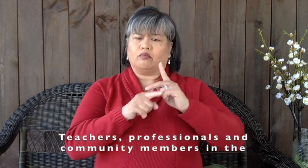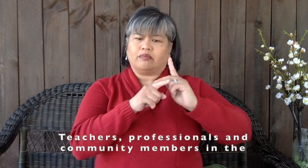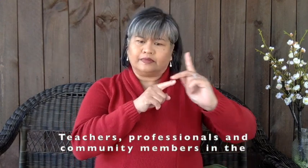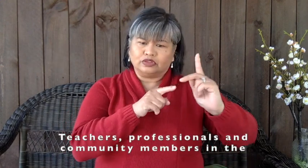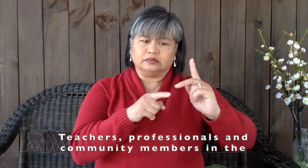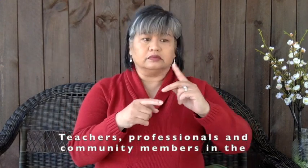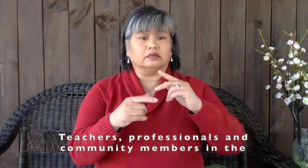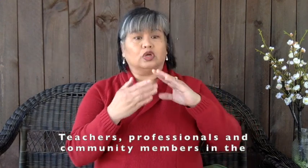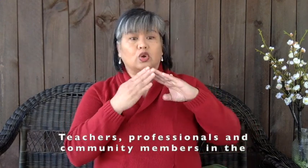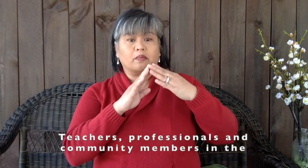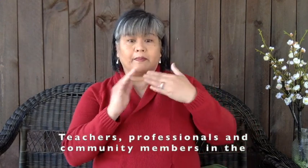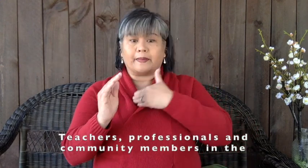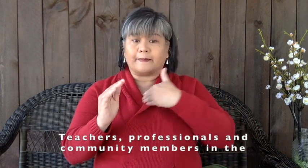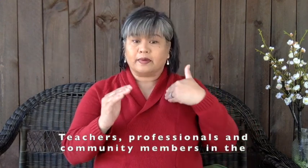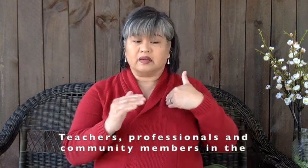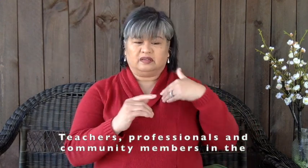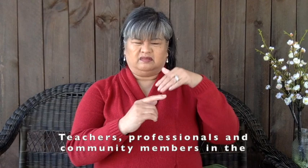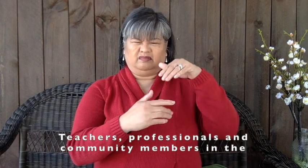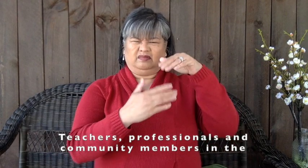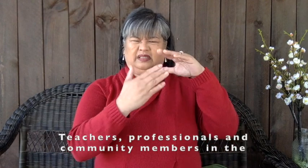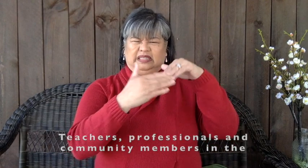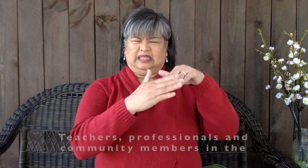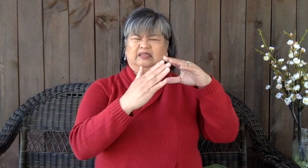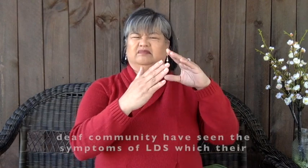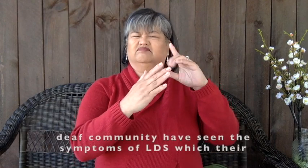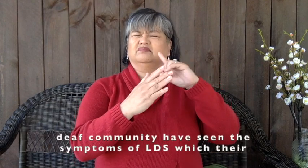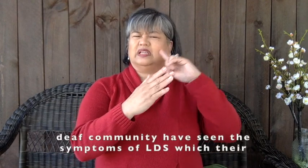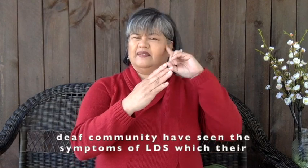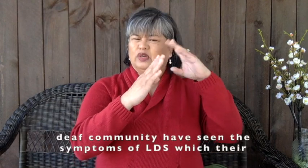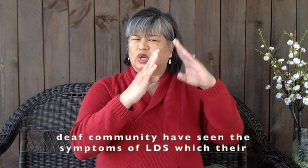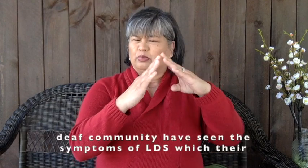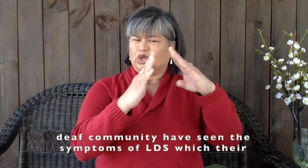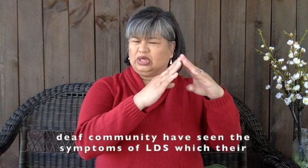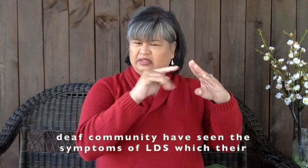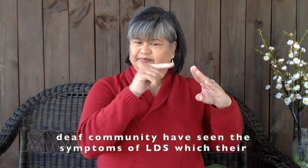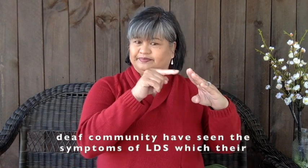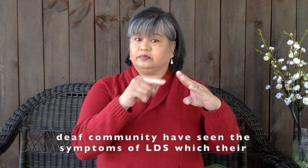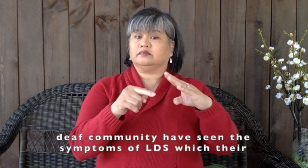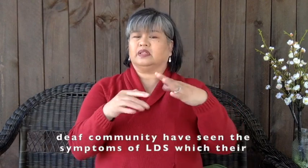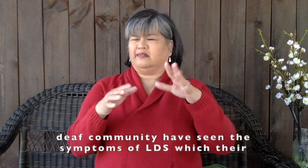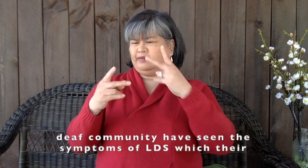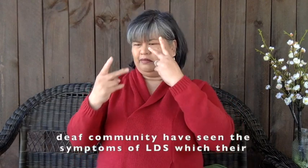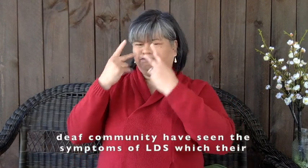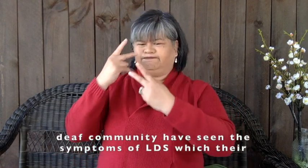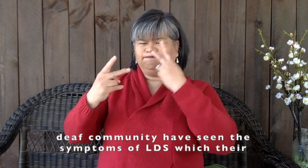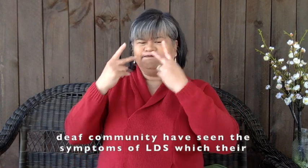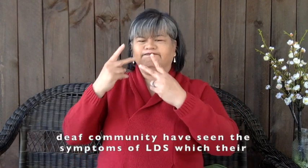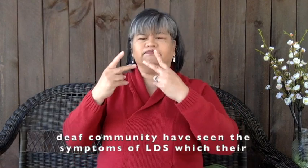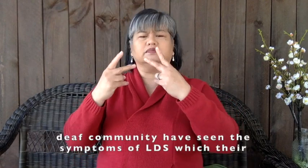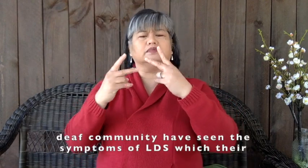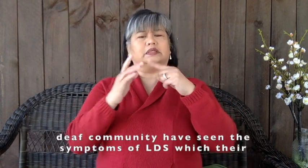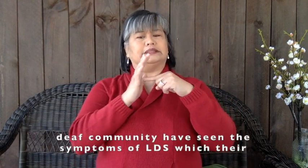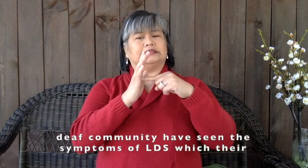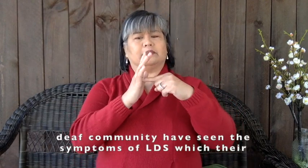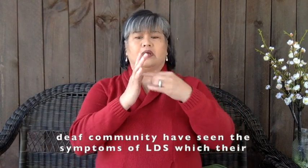Teachers, professionals, and the community members in the deaf community have seen symptoms of LDS,